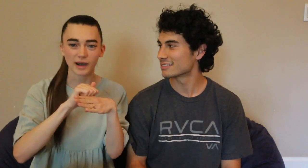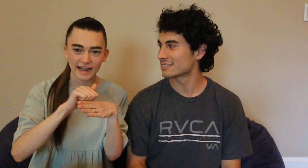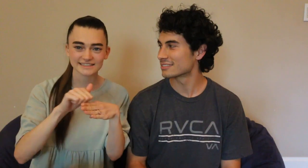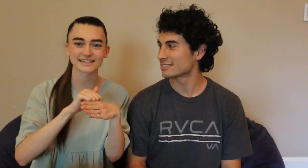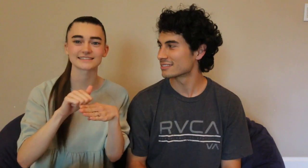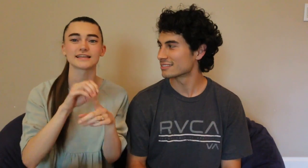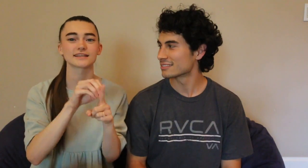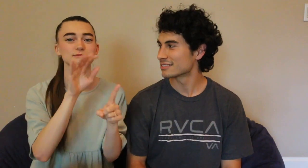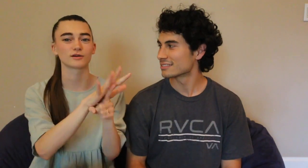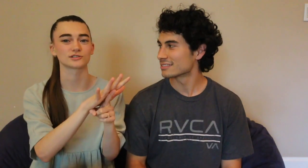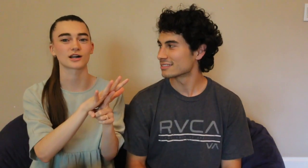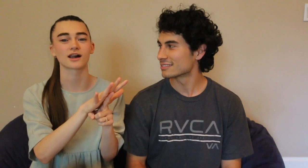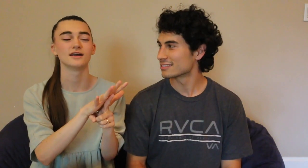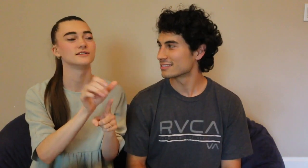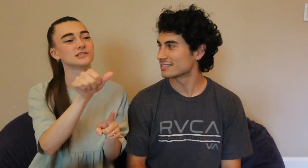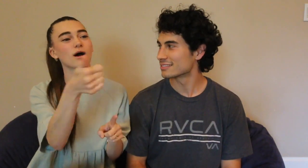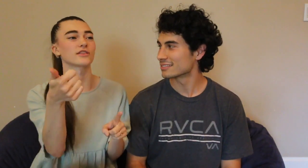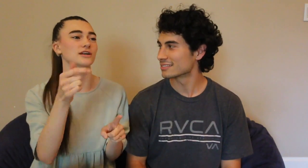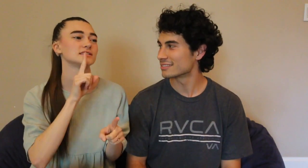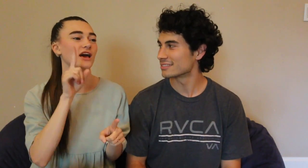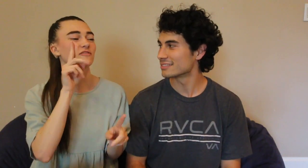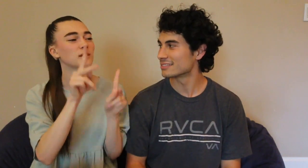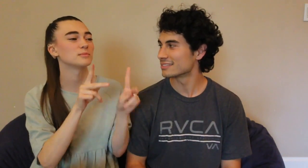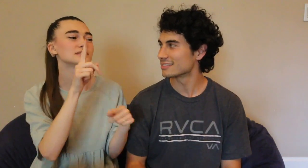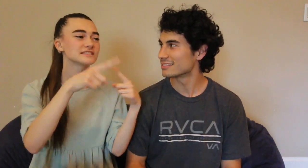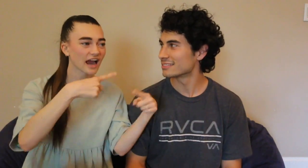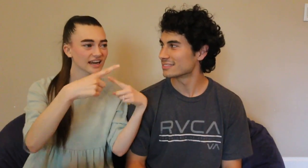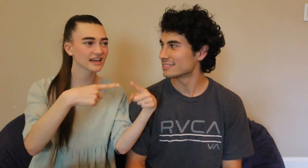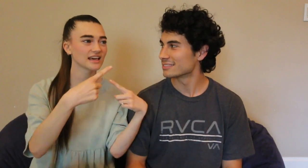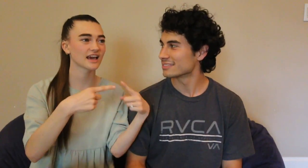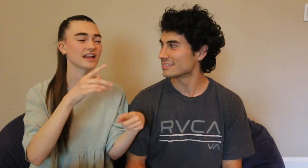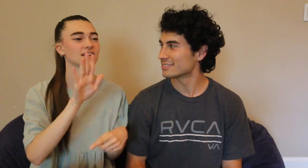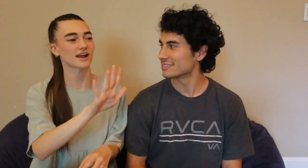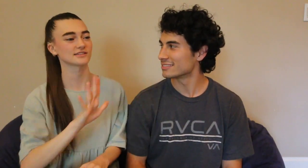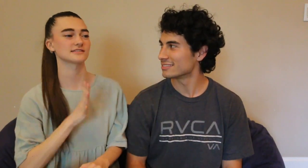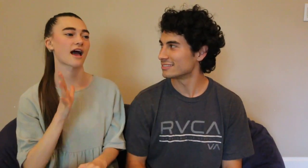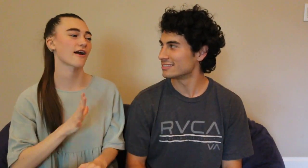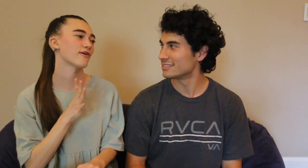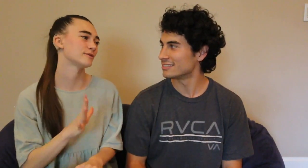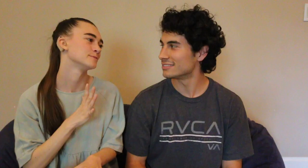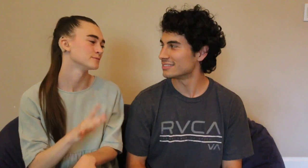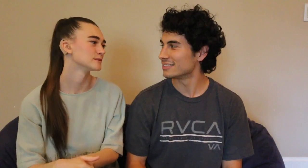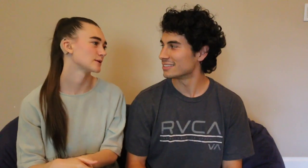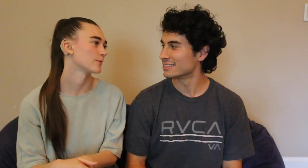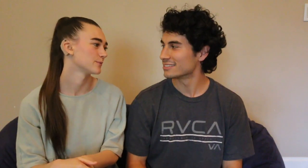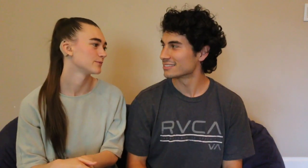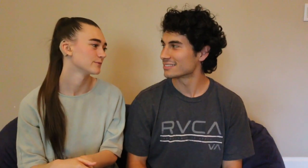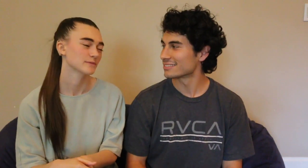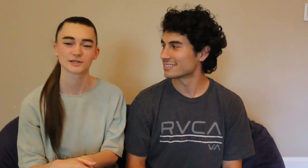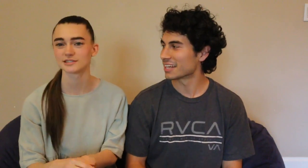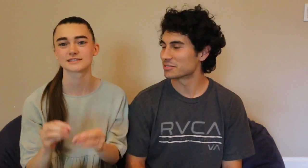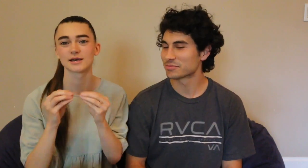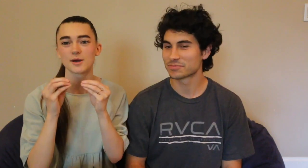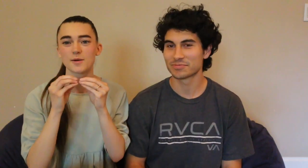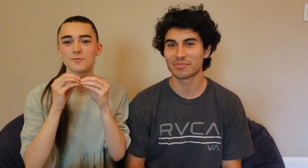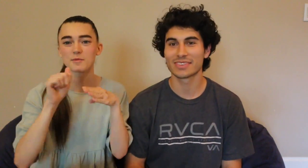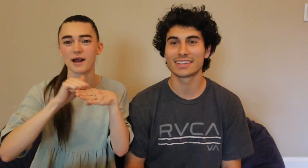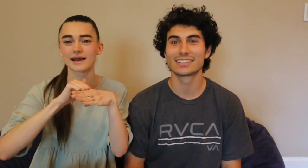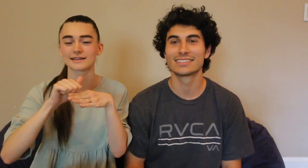practice and exposure to other Deaf people signing and their style. So, just more practice